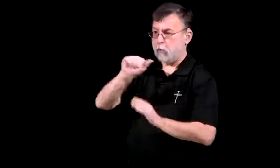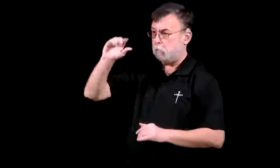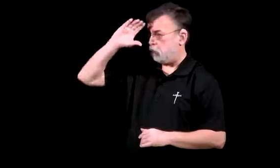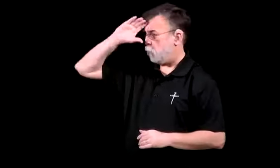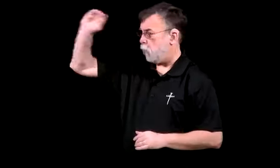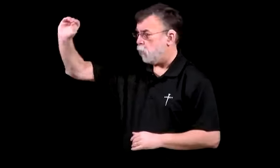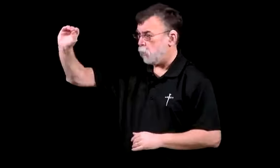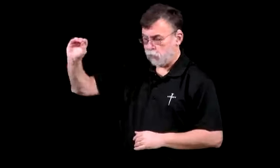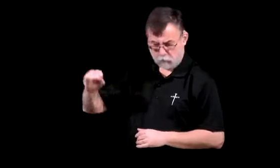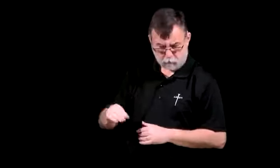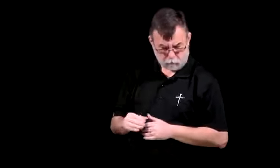became flesh